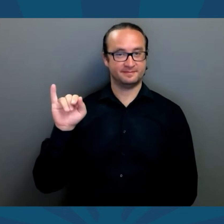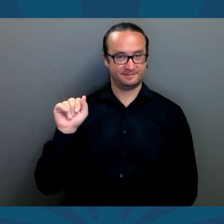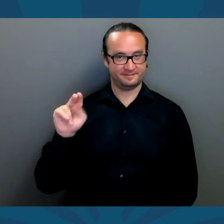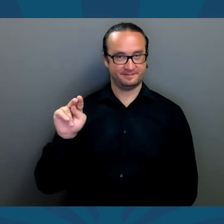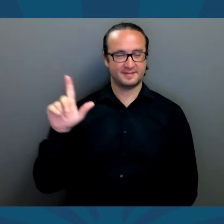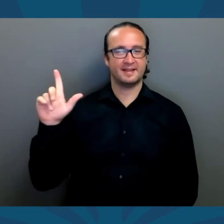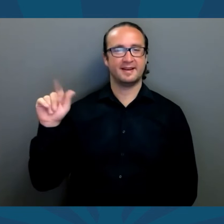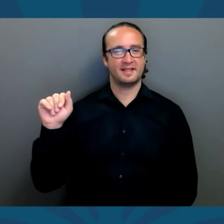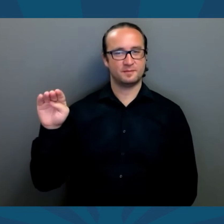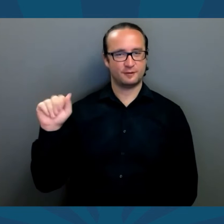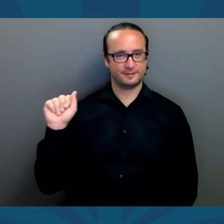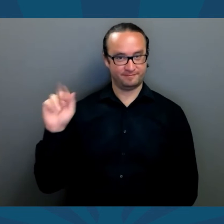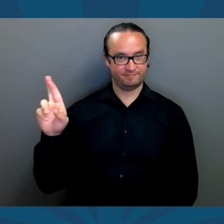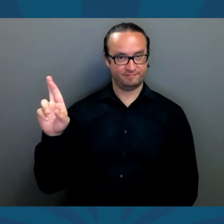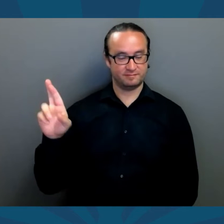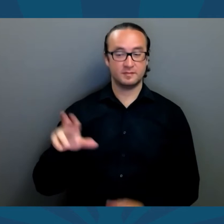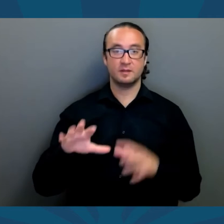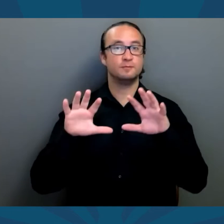Christian Lamar.